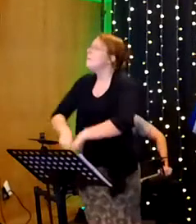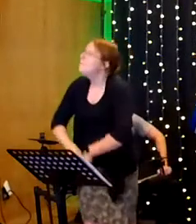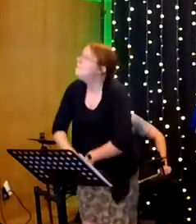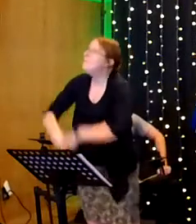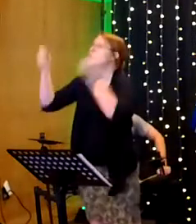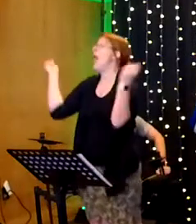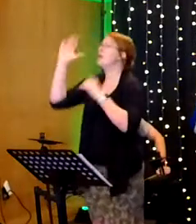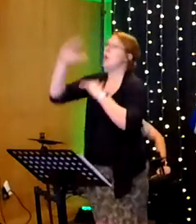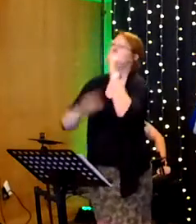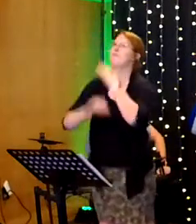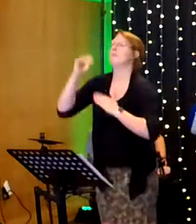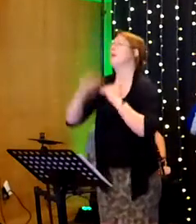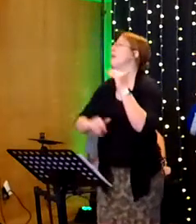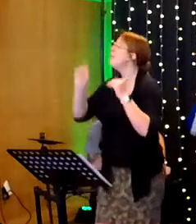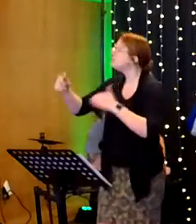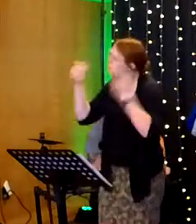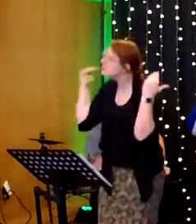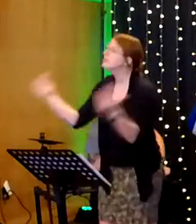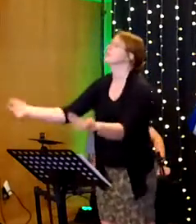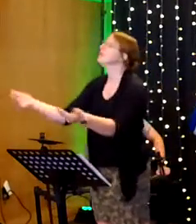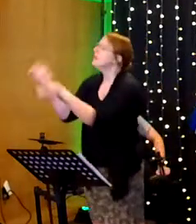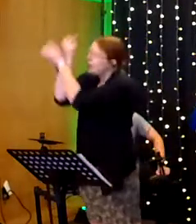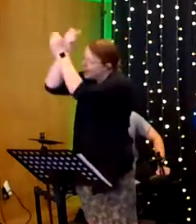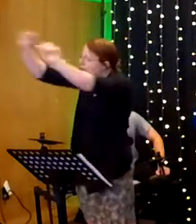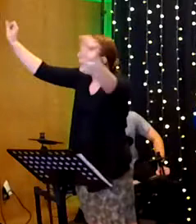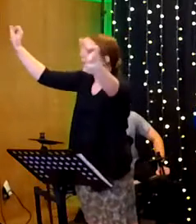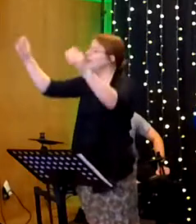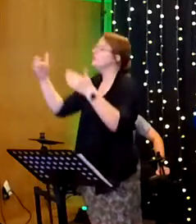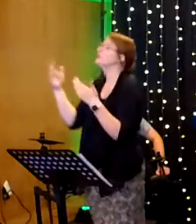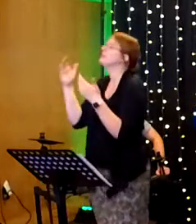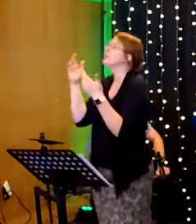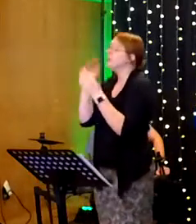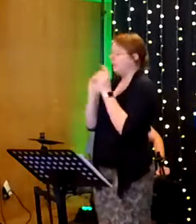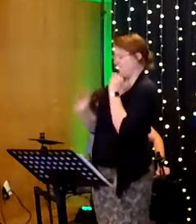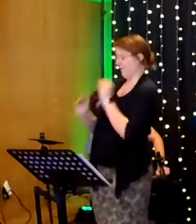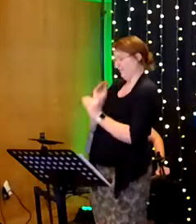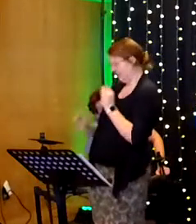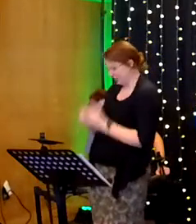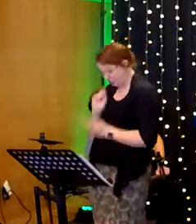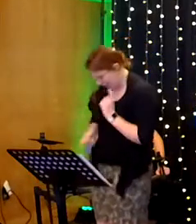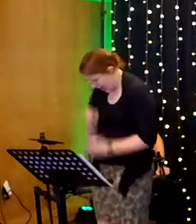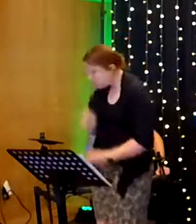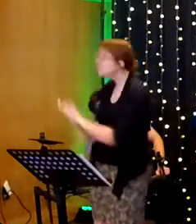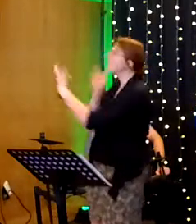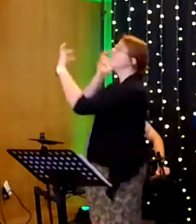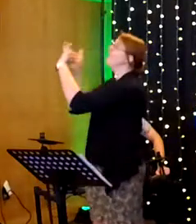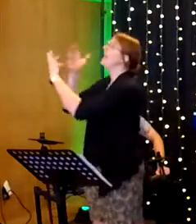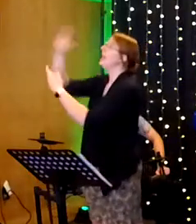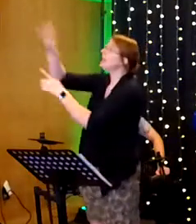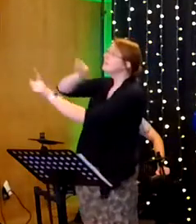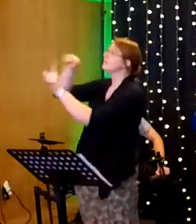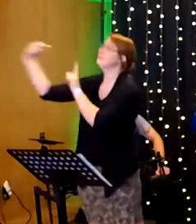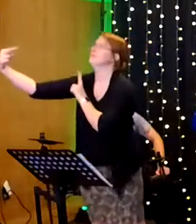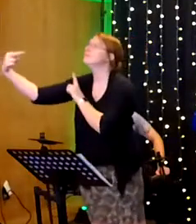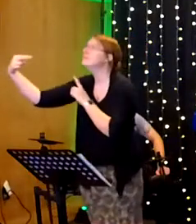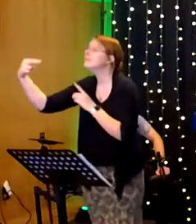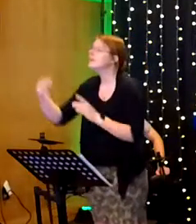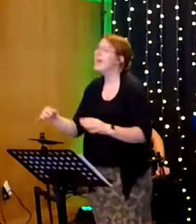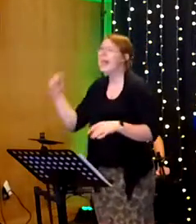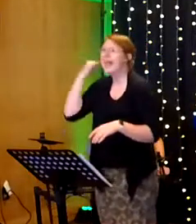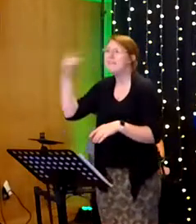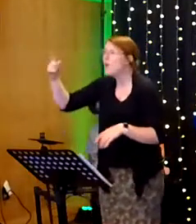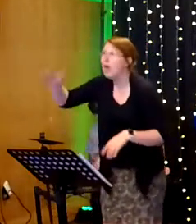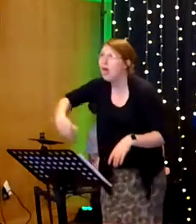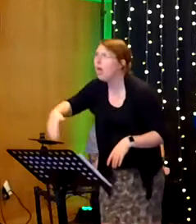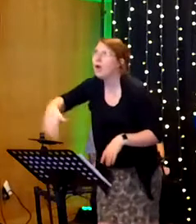shell of comfort that you have to be the new shell that he sees for your calling. So I say, if you haven't found your calling yet, take